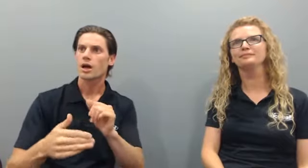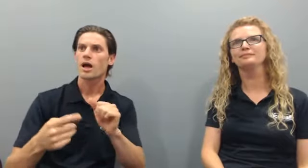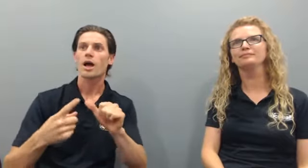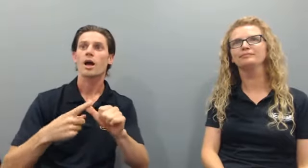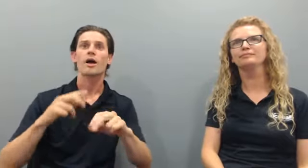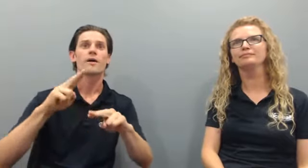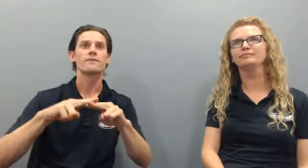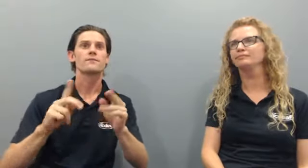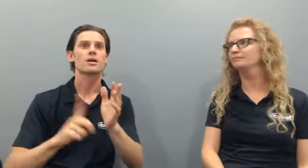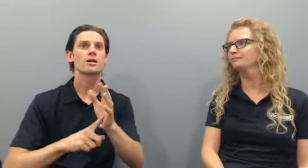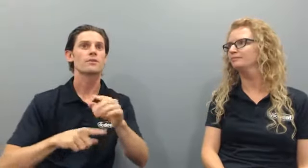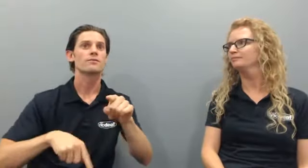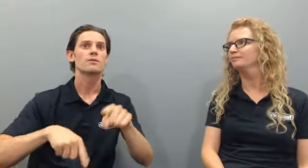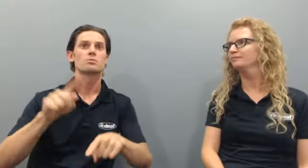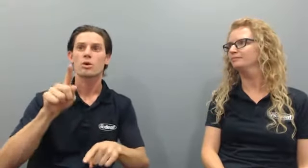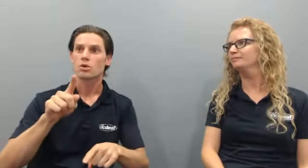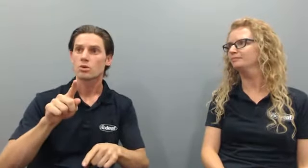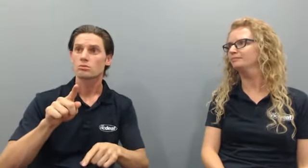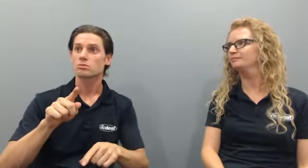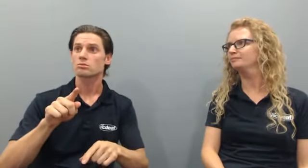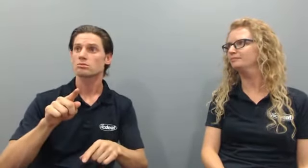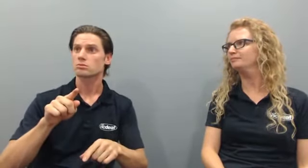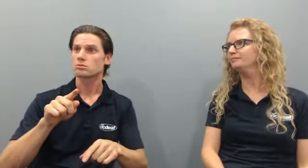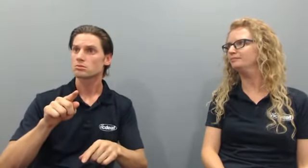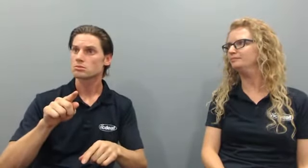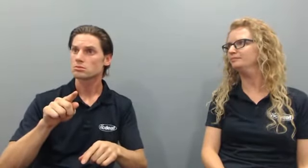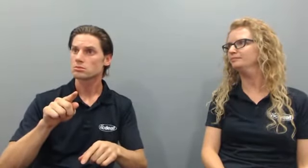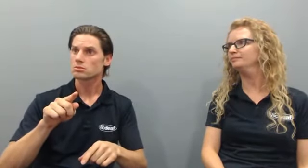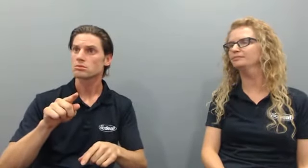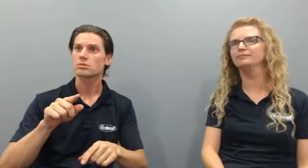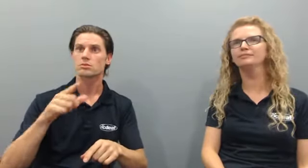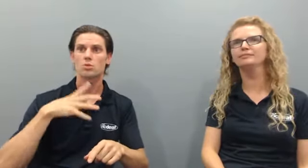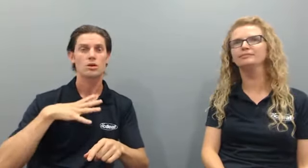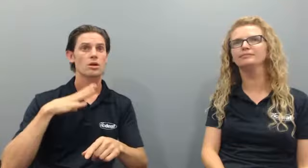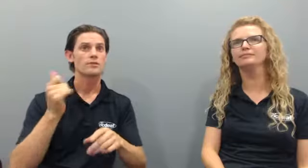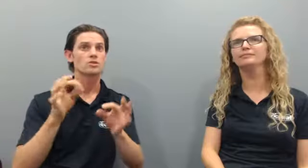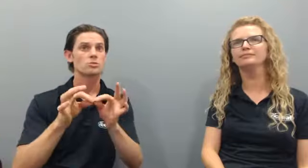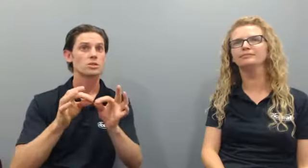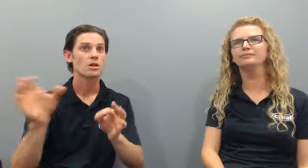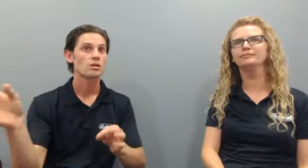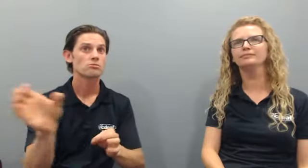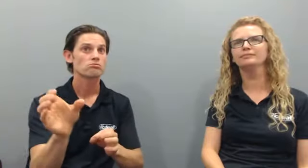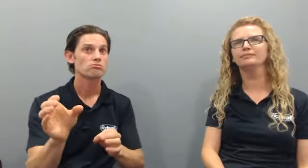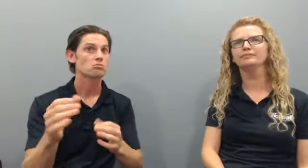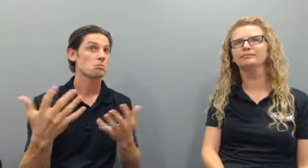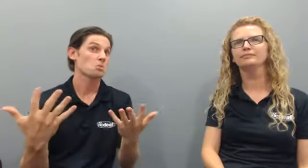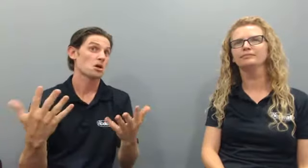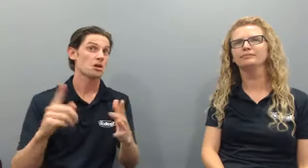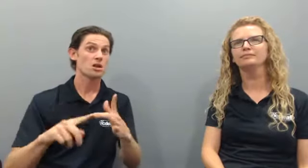Someone has asked about the AFL, the footy. They want an interpreter at the